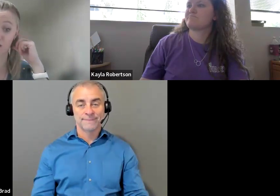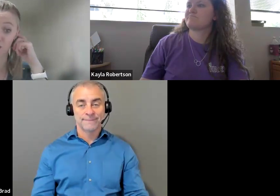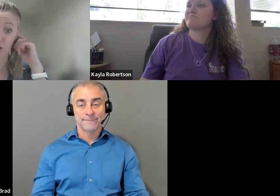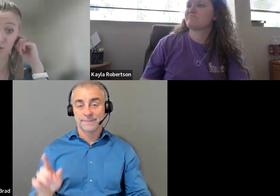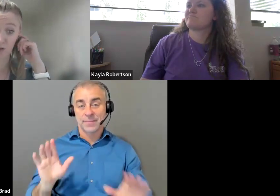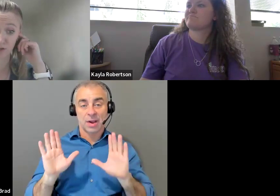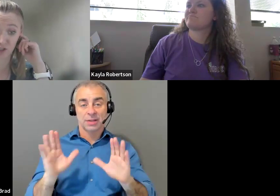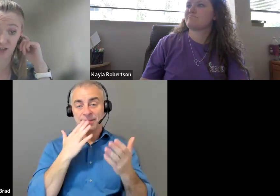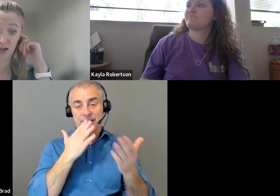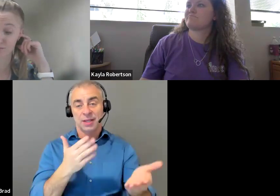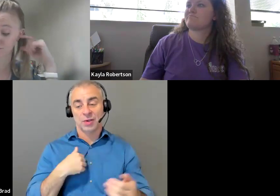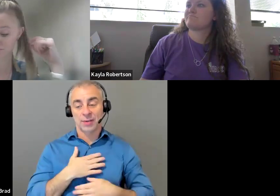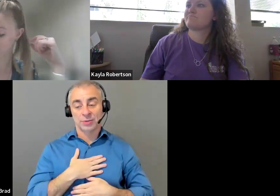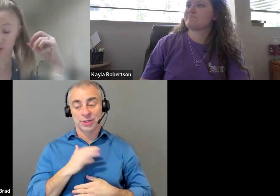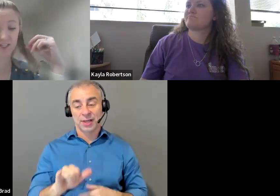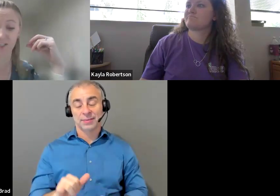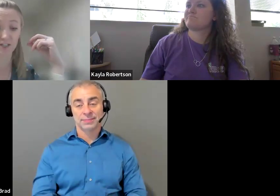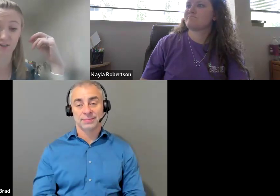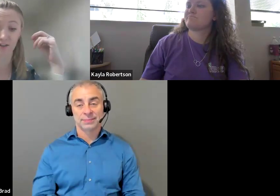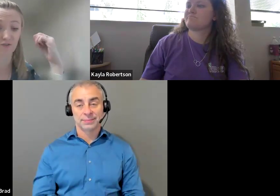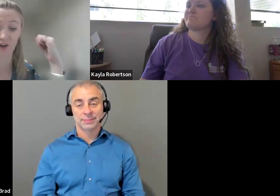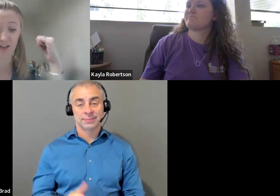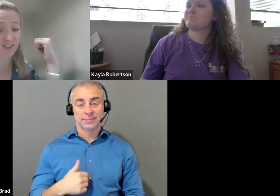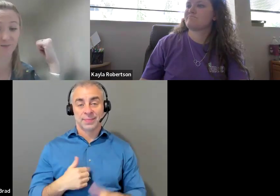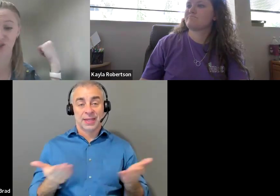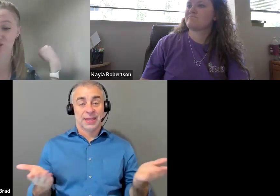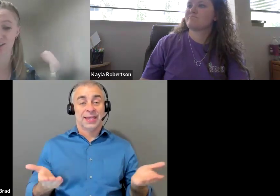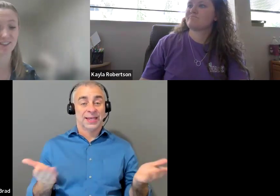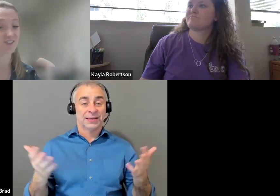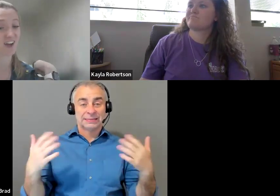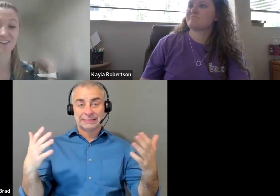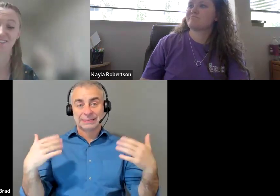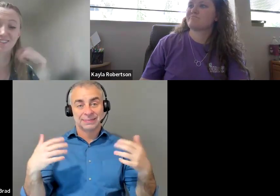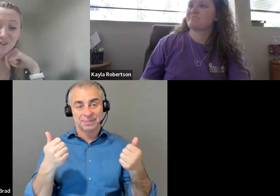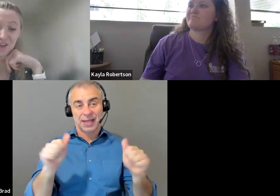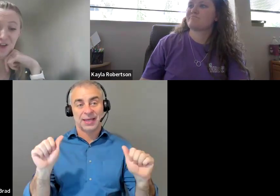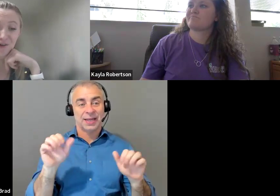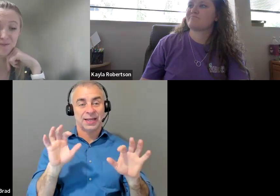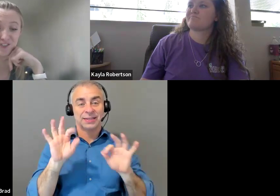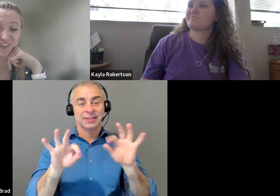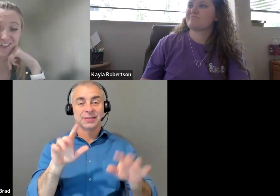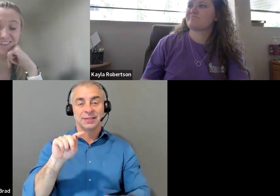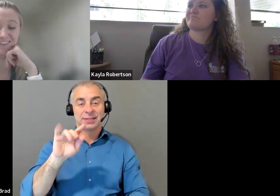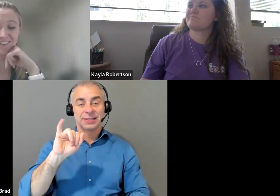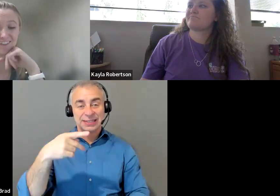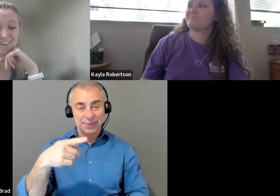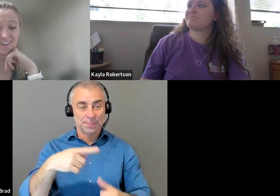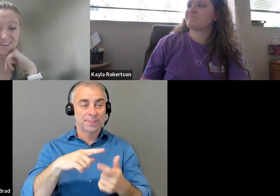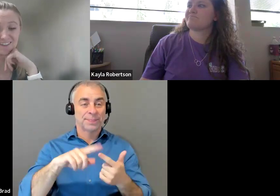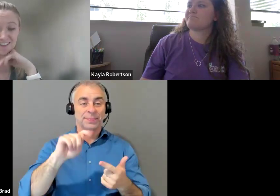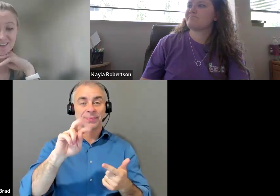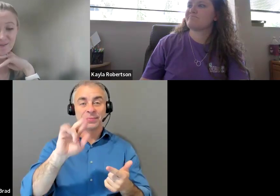Awesome. Well, thank you. I really appreciate that. I'm just here looking for any tips, tricks, advice. So thank you. I appreciate that.